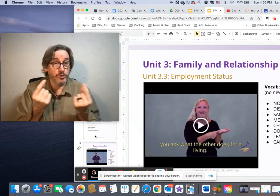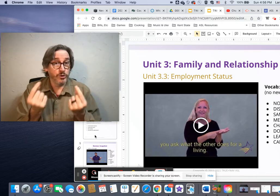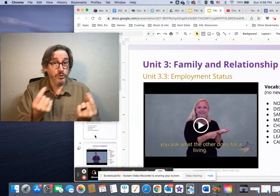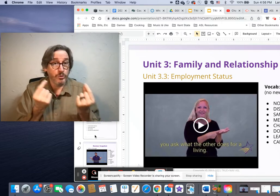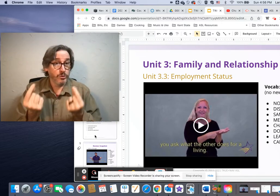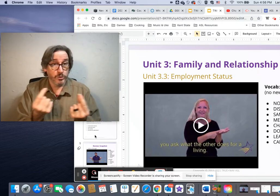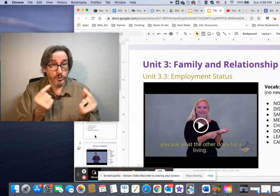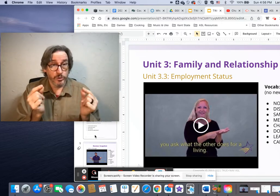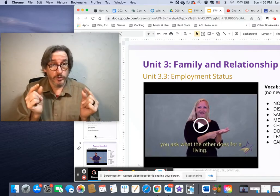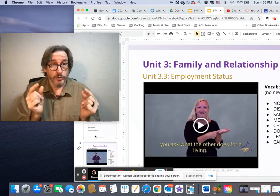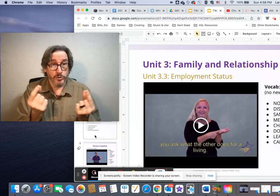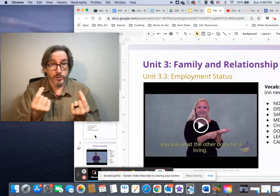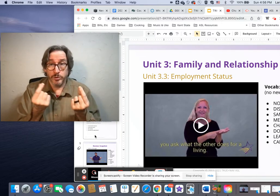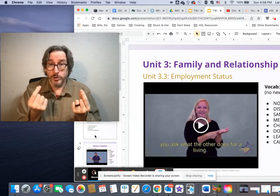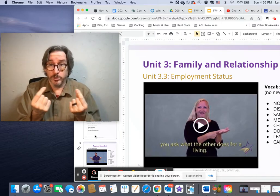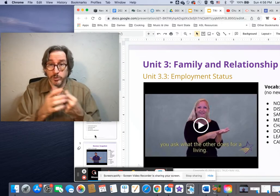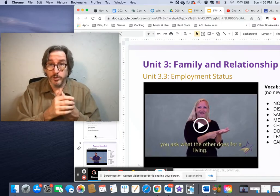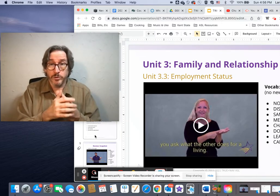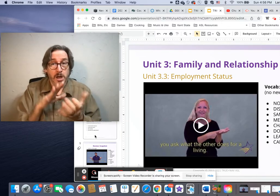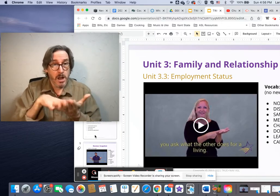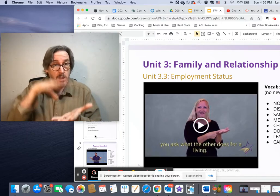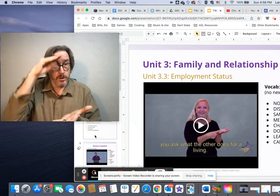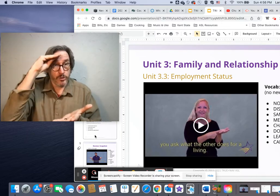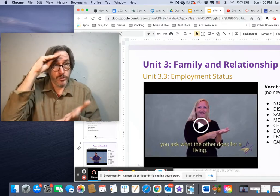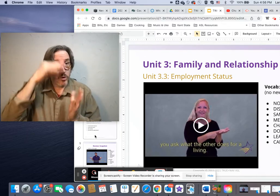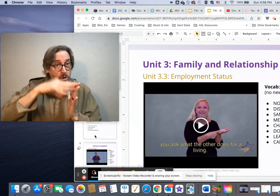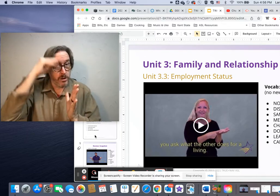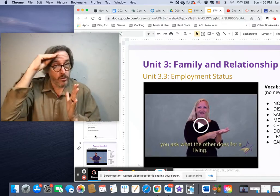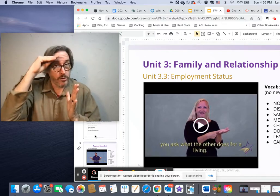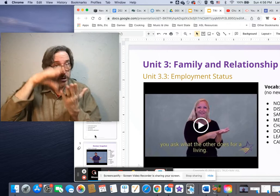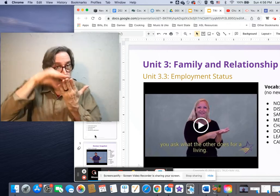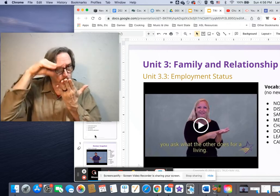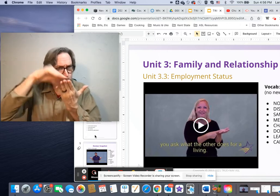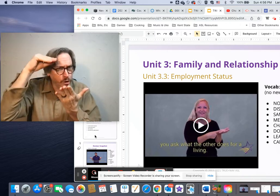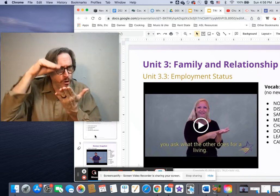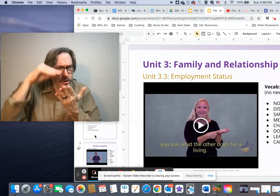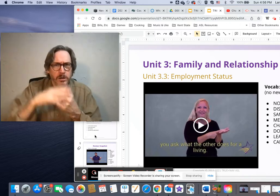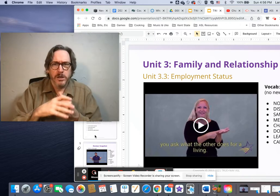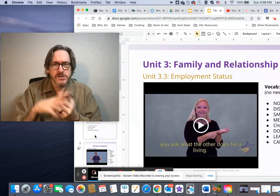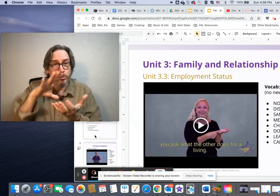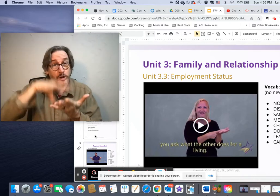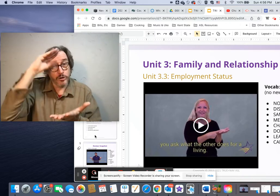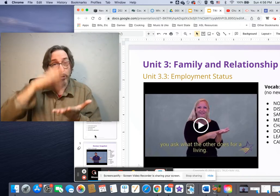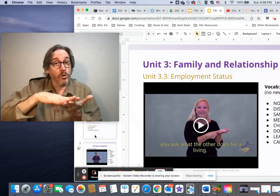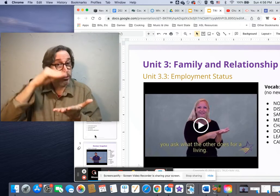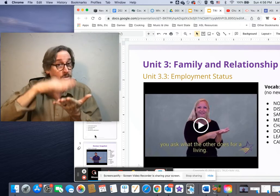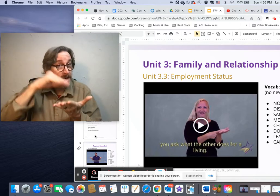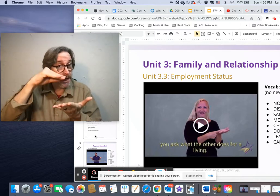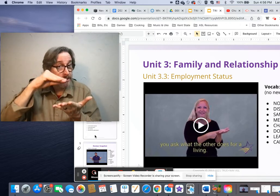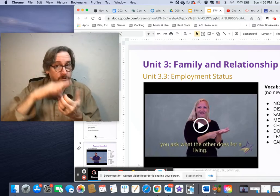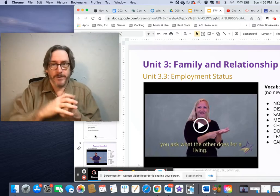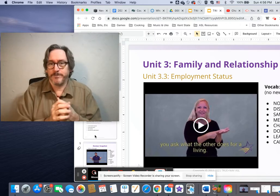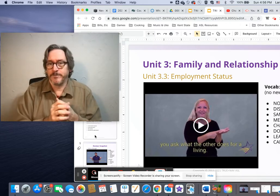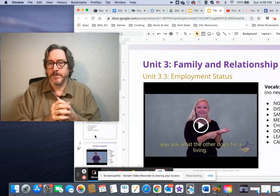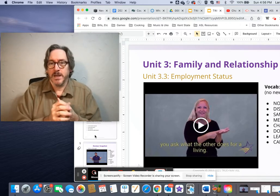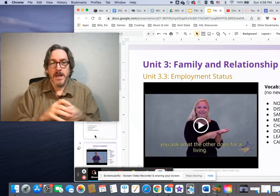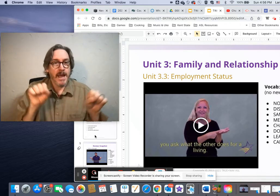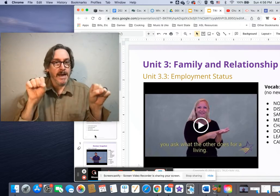Do do do do do do do do do do do do. Learn or learn, learn. So learn or learning,